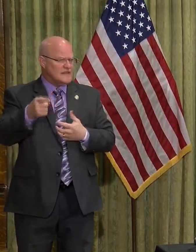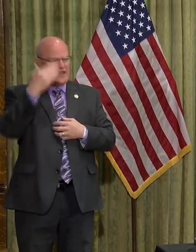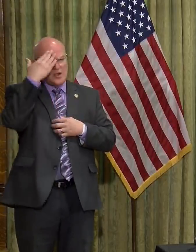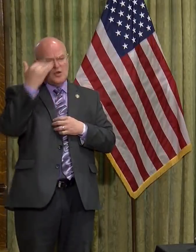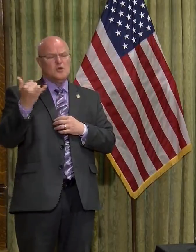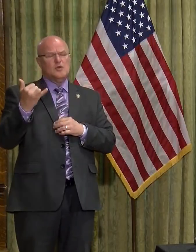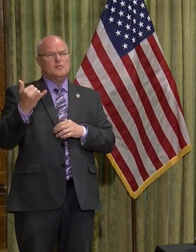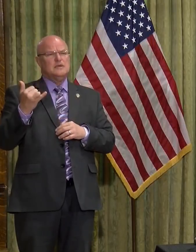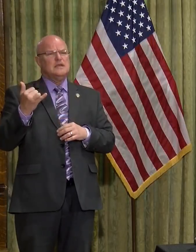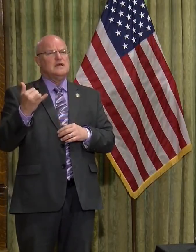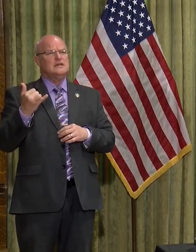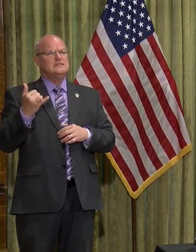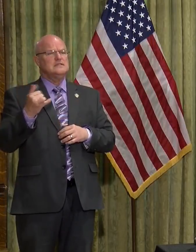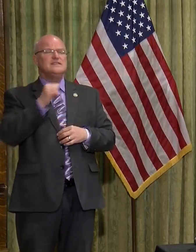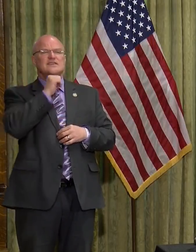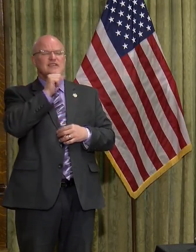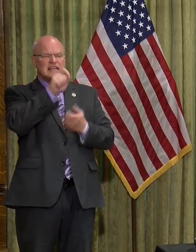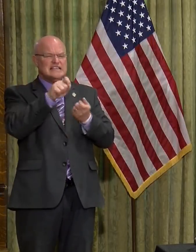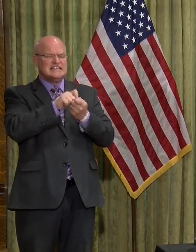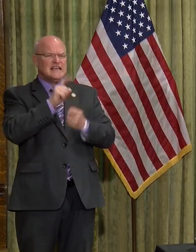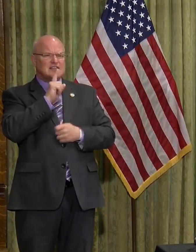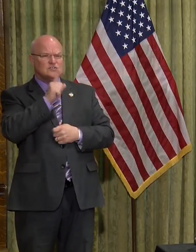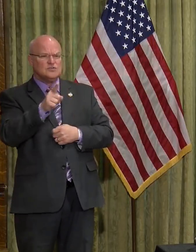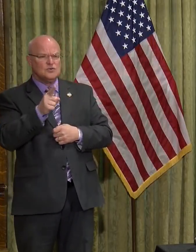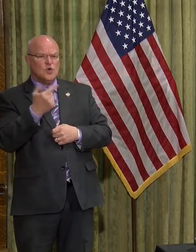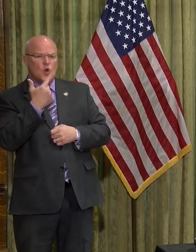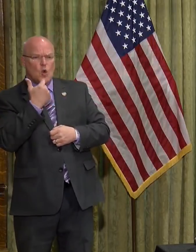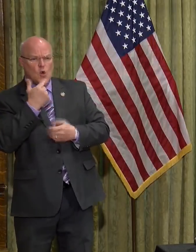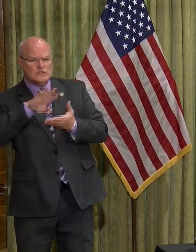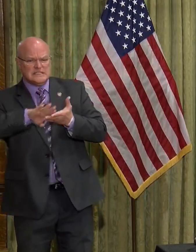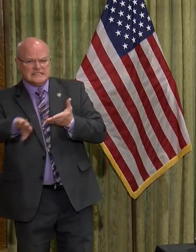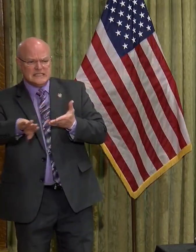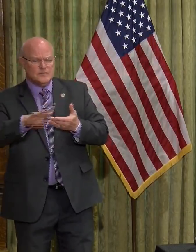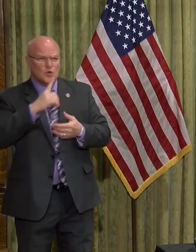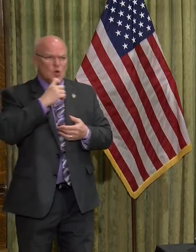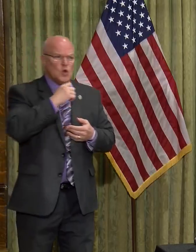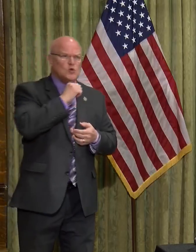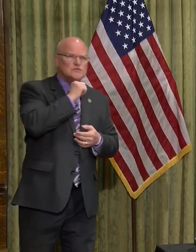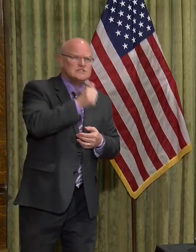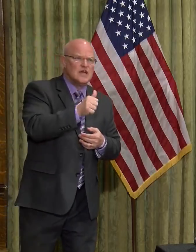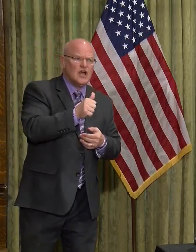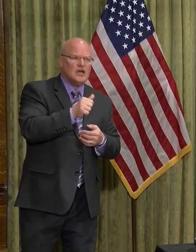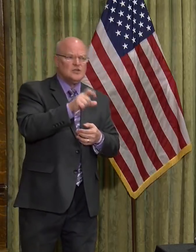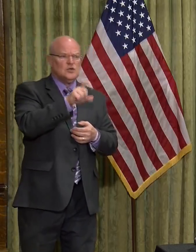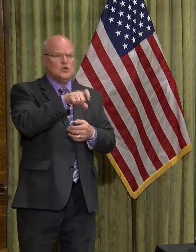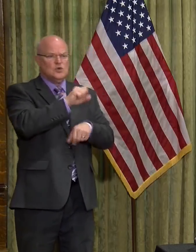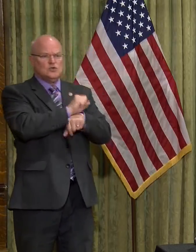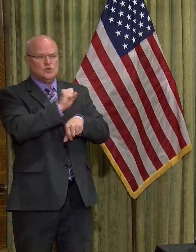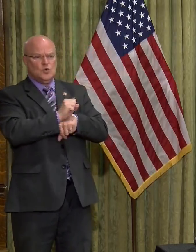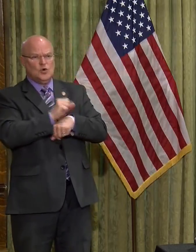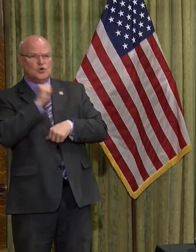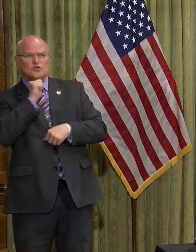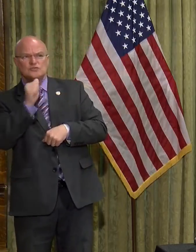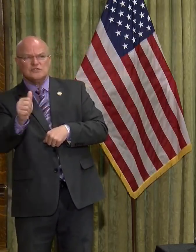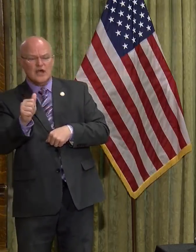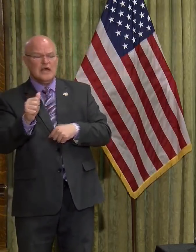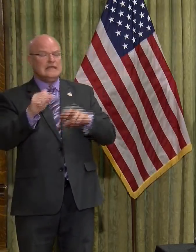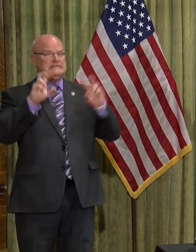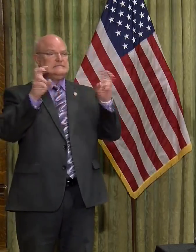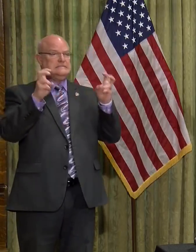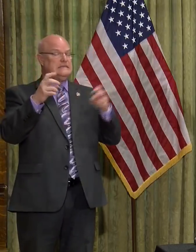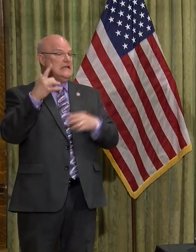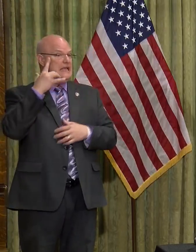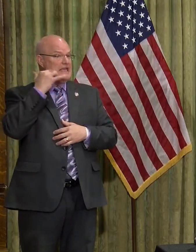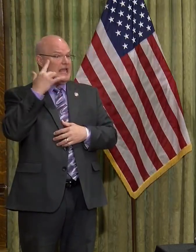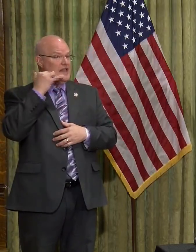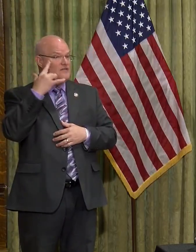because they aren't exactly sure who is exempt in essential industries and not. And the fact is that in